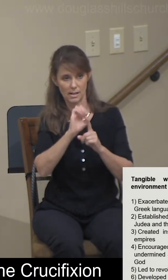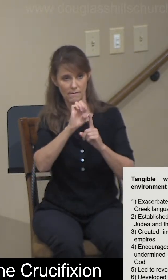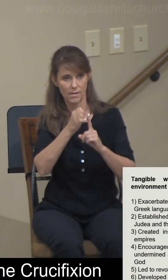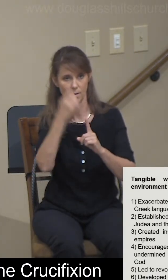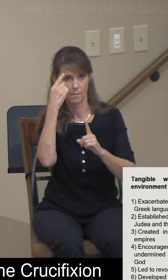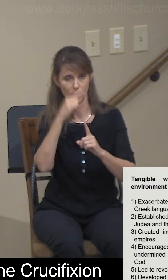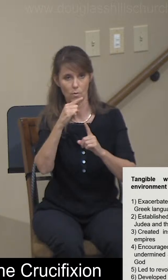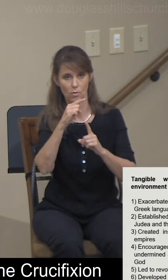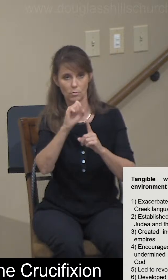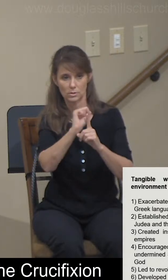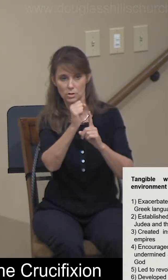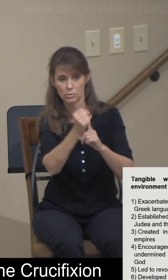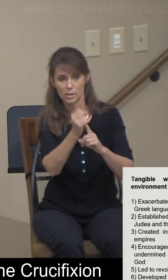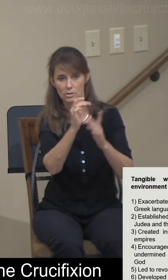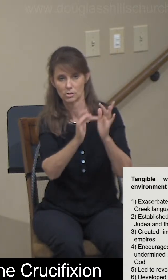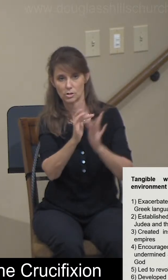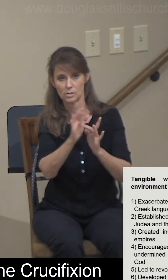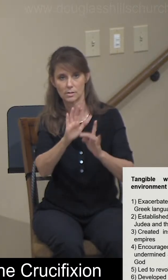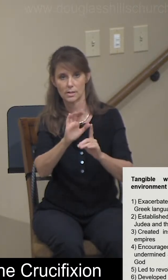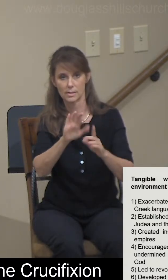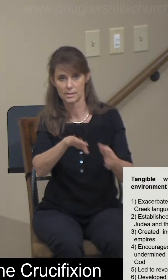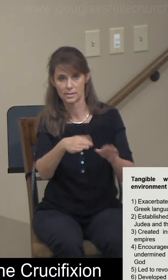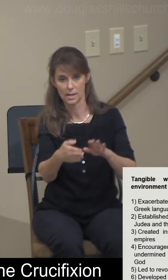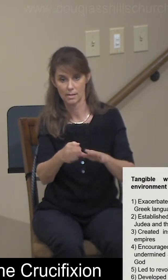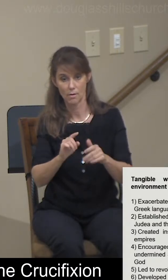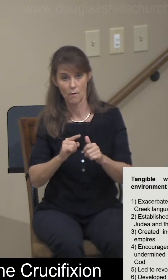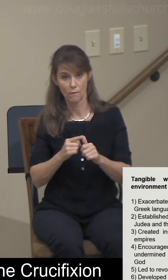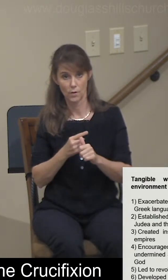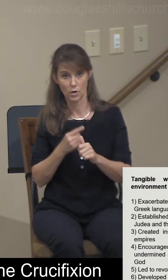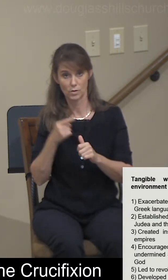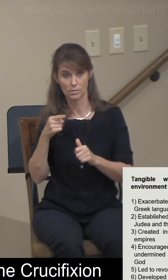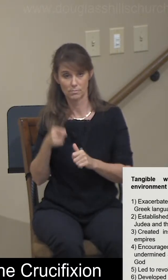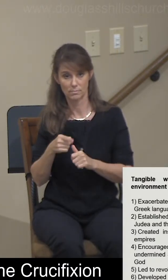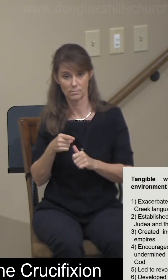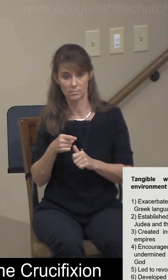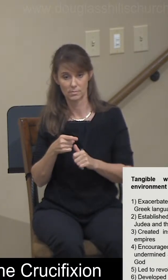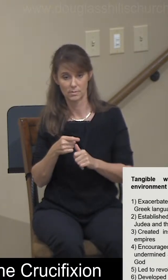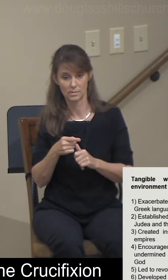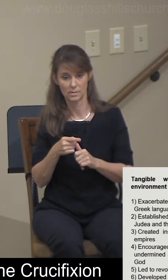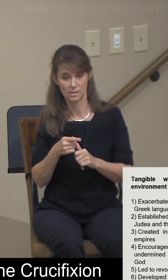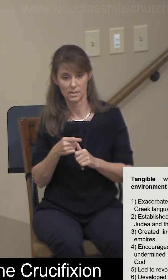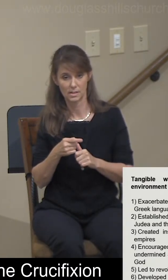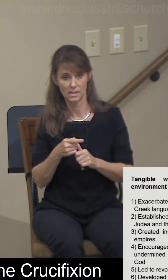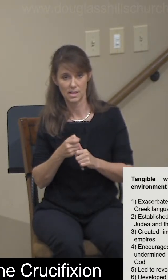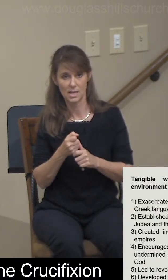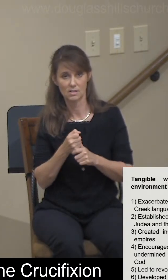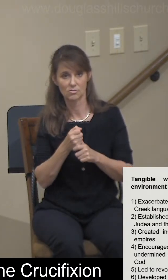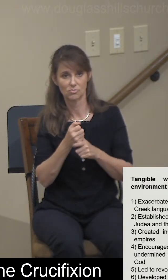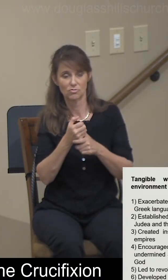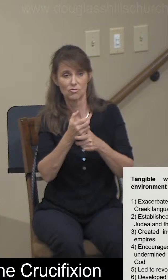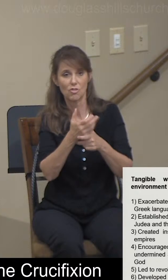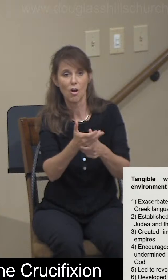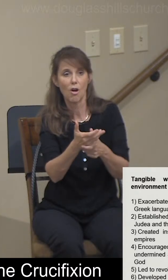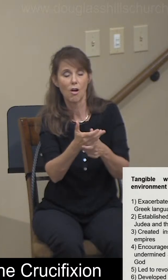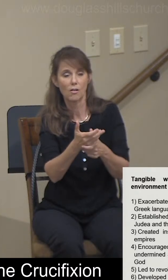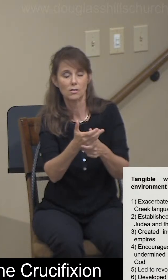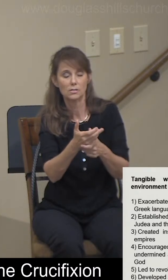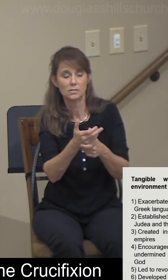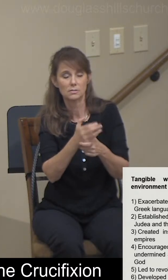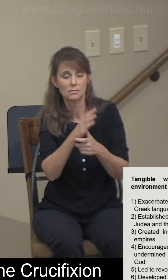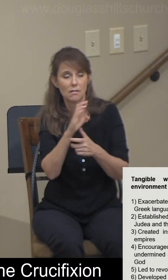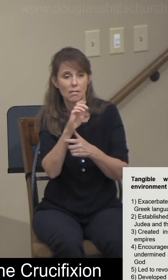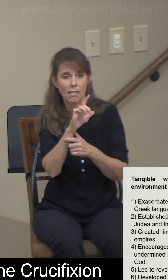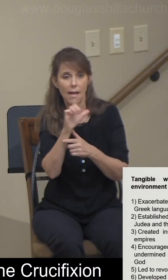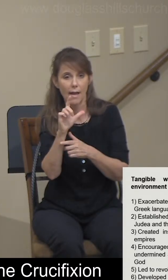First, it exacerbated class differences. This Hellenization period, exacerbated class